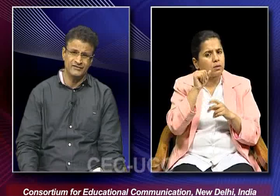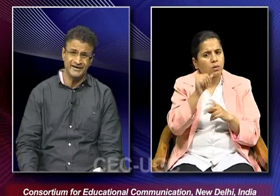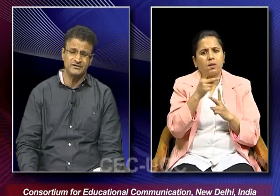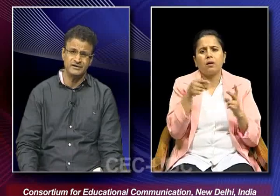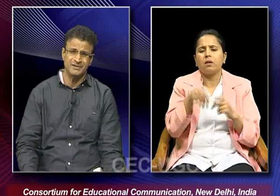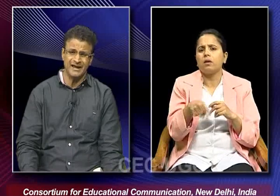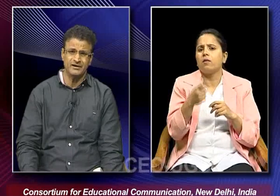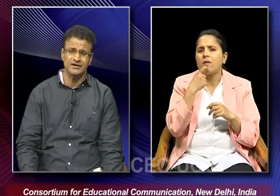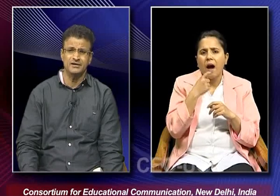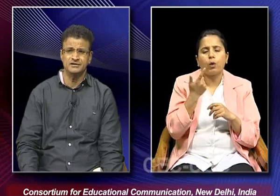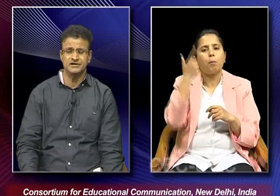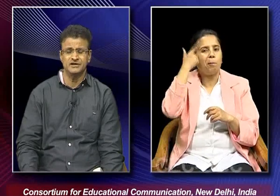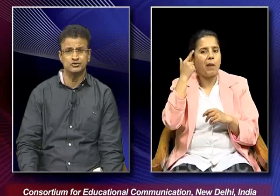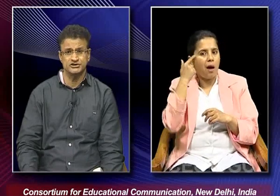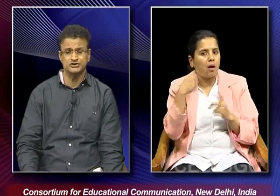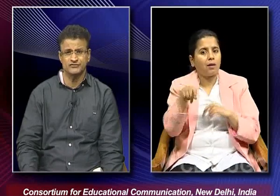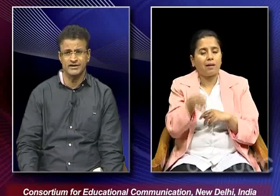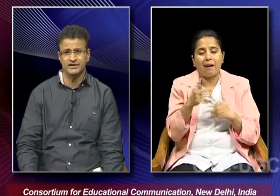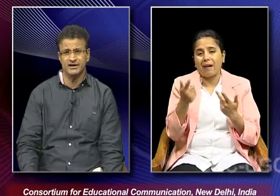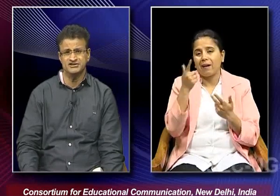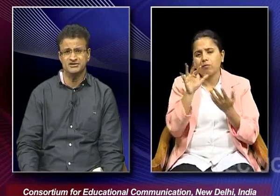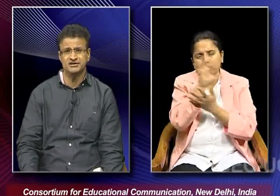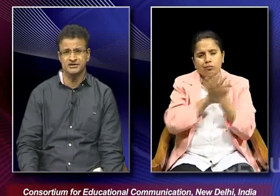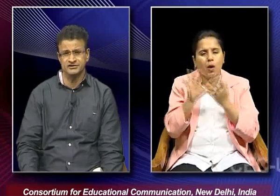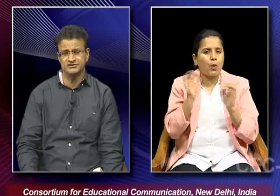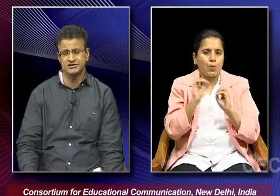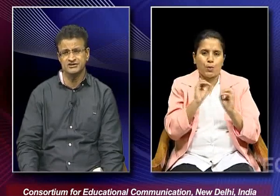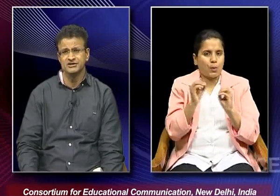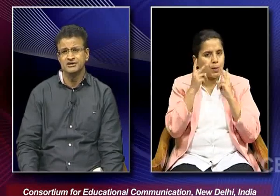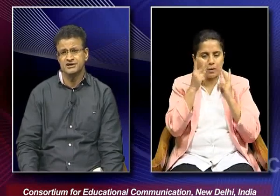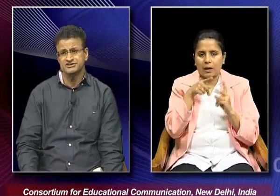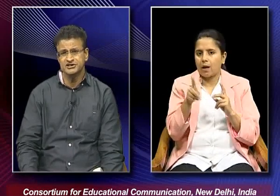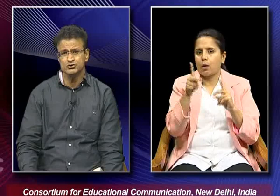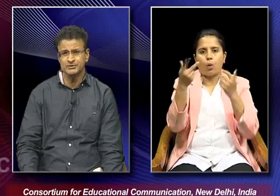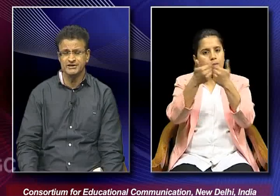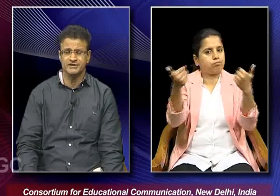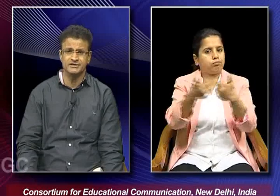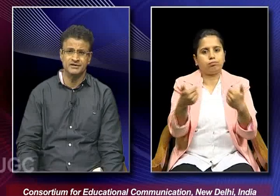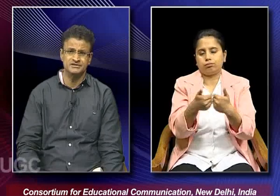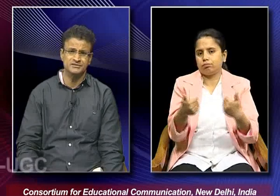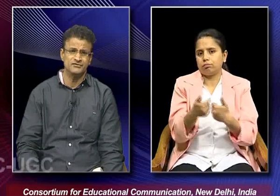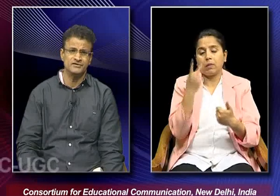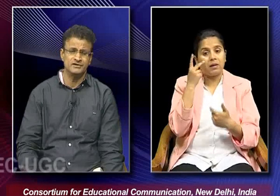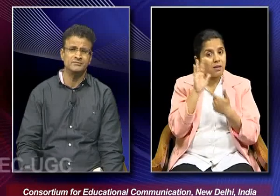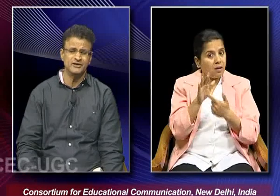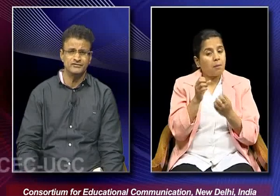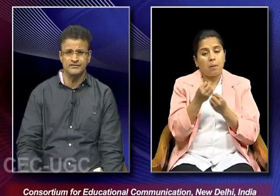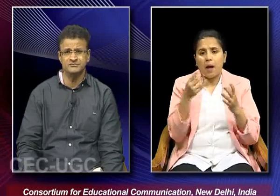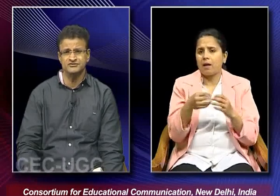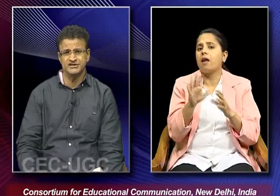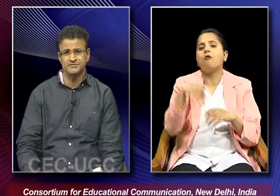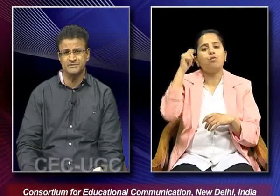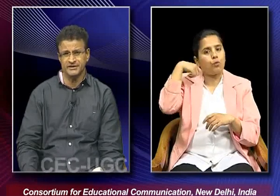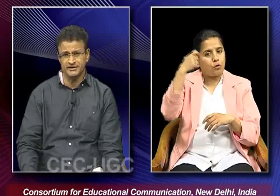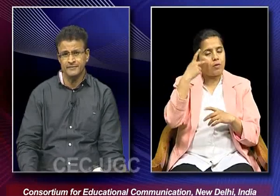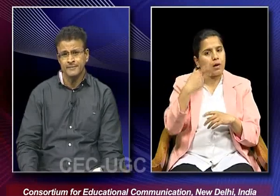the white and black, and there are no shades of grey, are generally seen to be in many of the films which